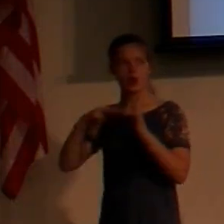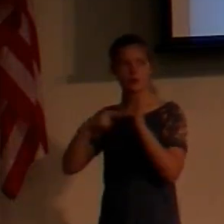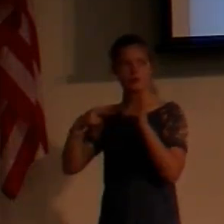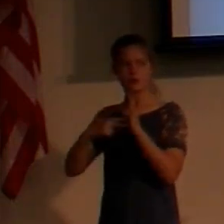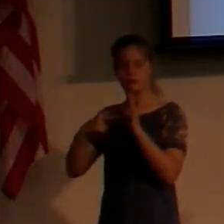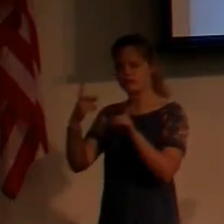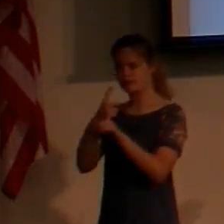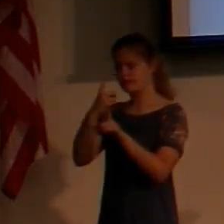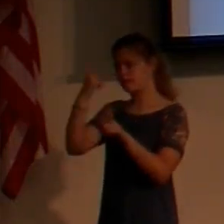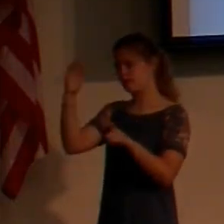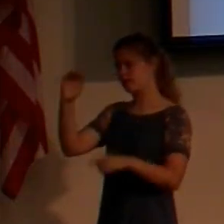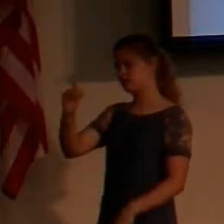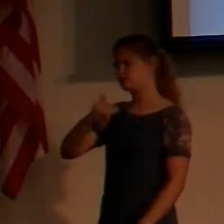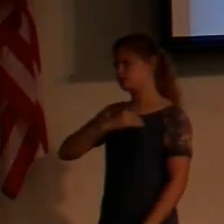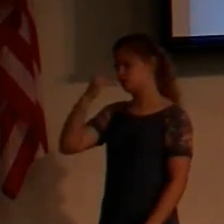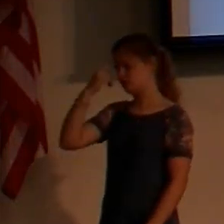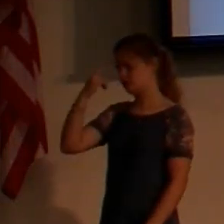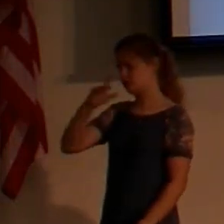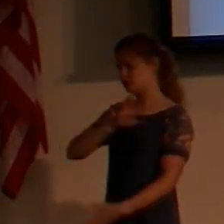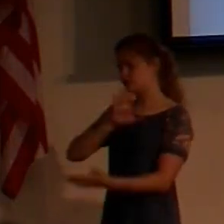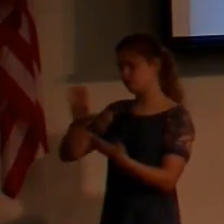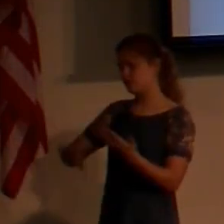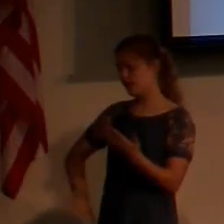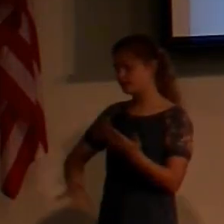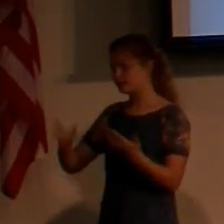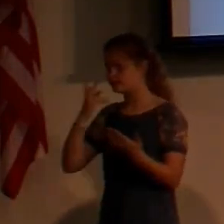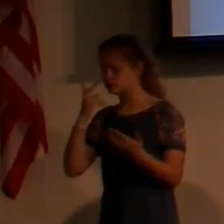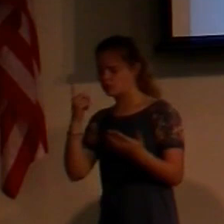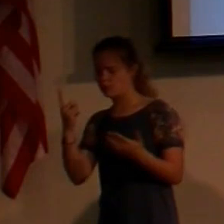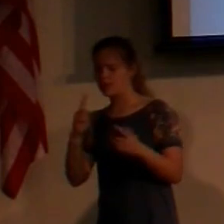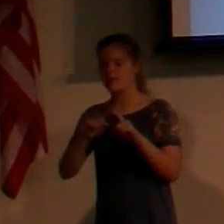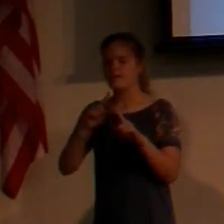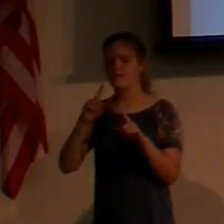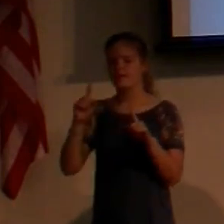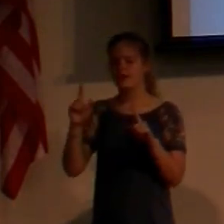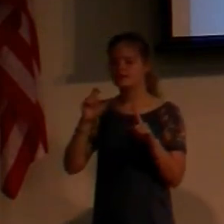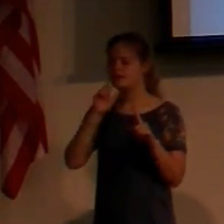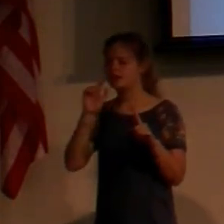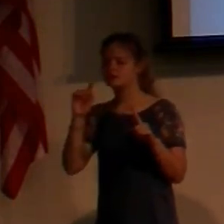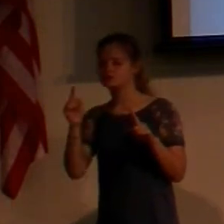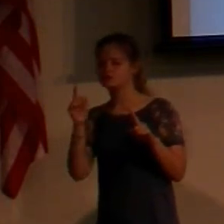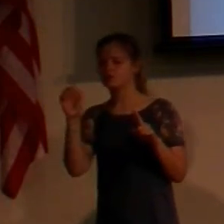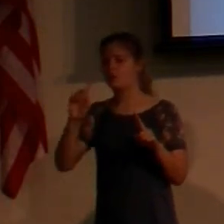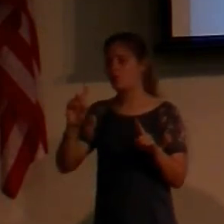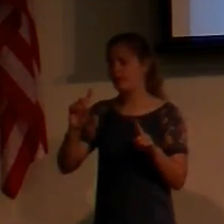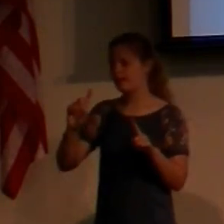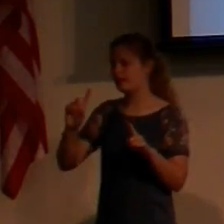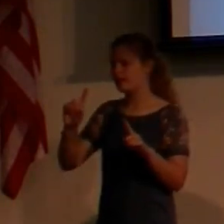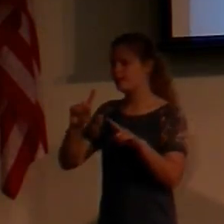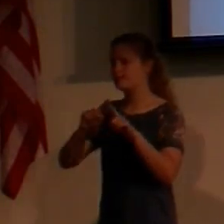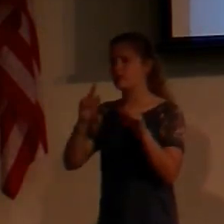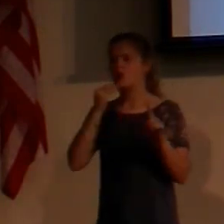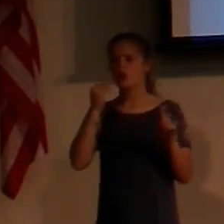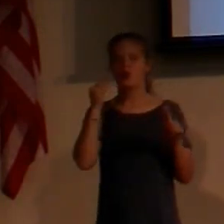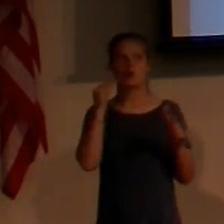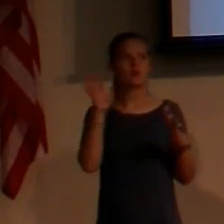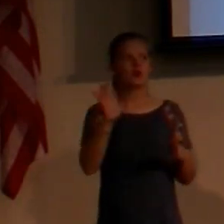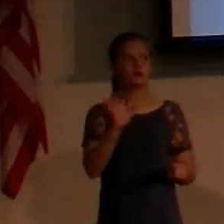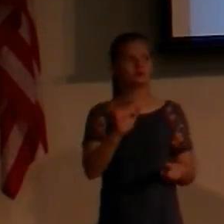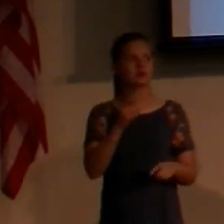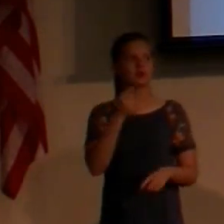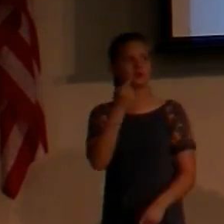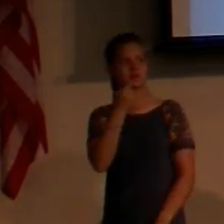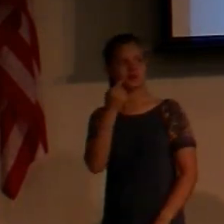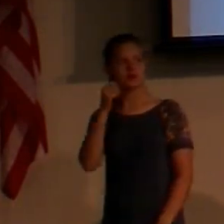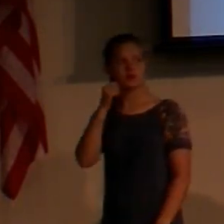souls for Christ, and you saw one of those. But not just where we go, but even back home. So this is a picture of some girls that are